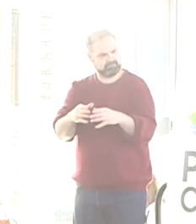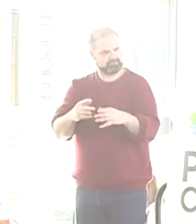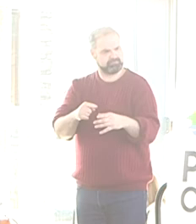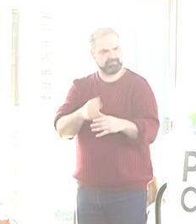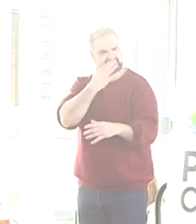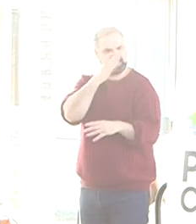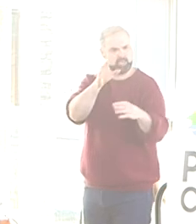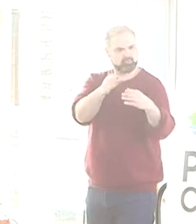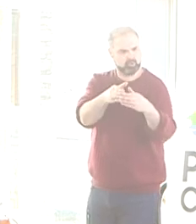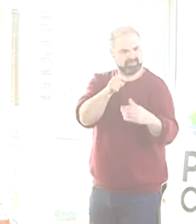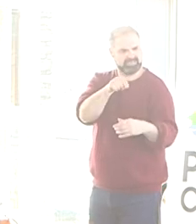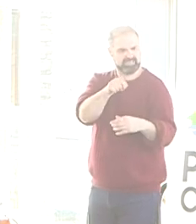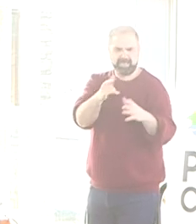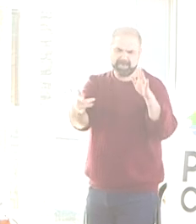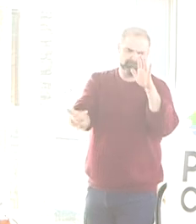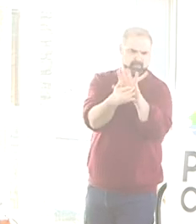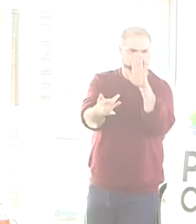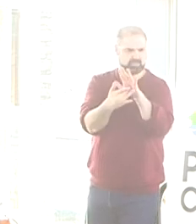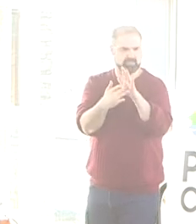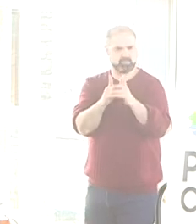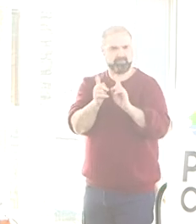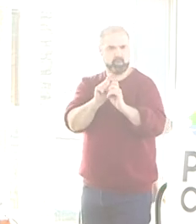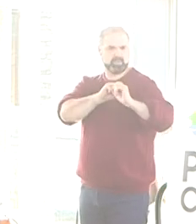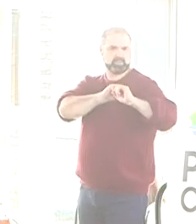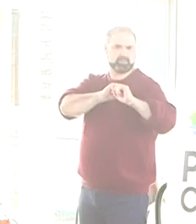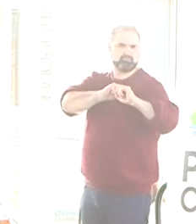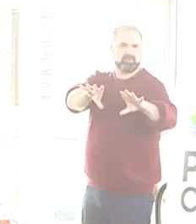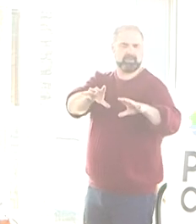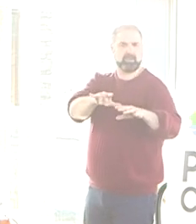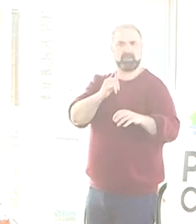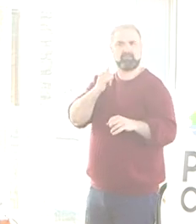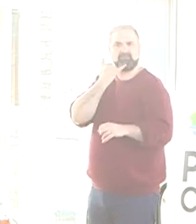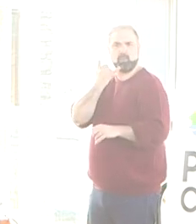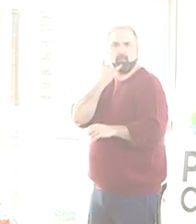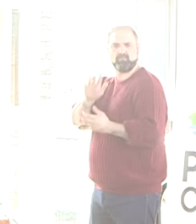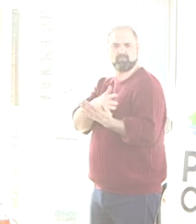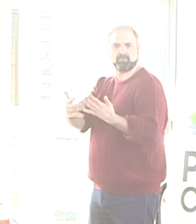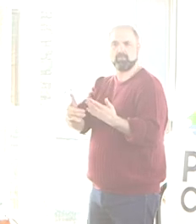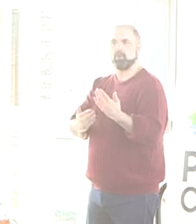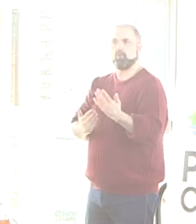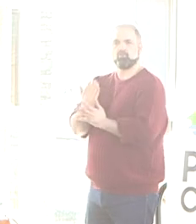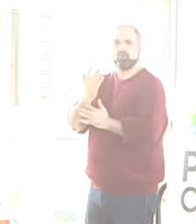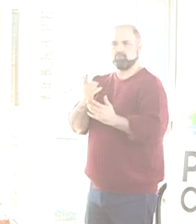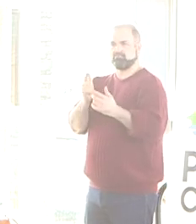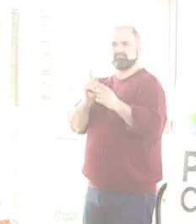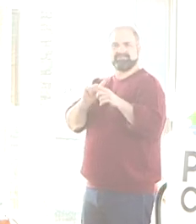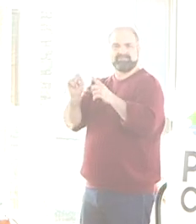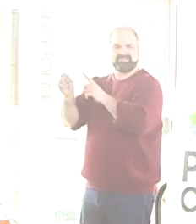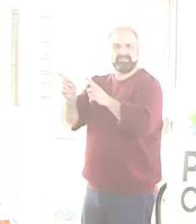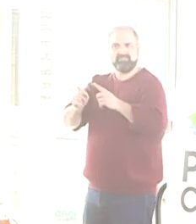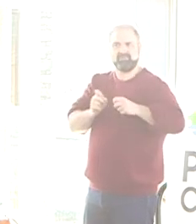the teenage group was very important in spreading our phone number through guerrilla means, is that right? That